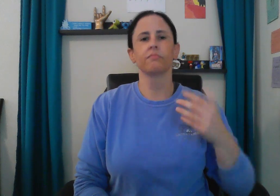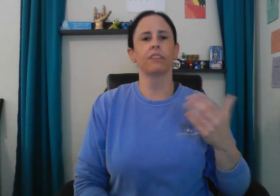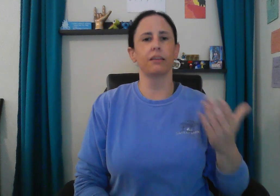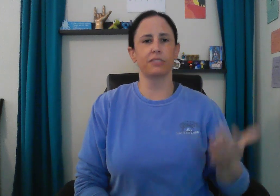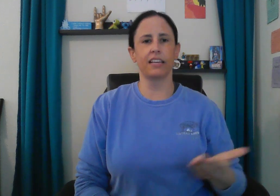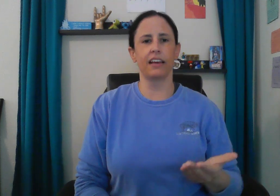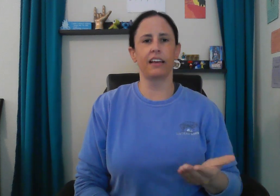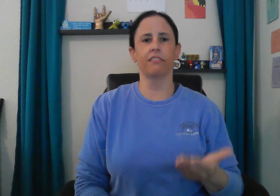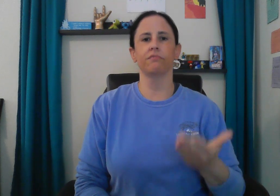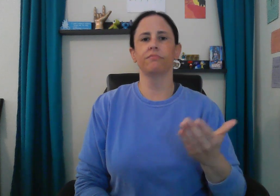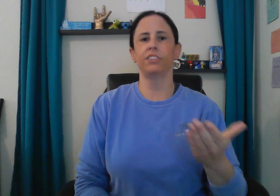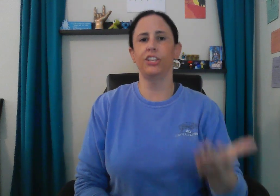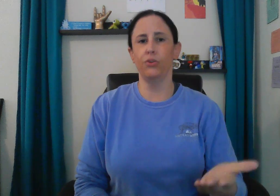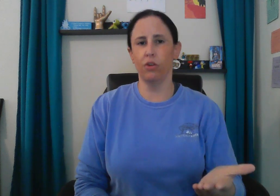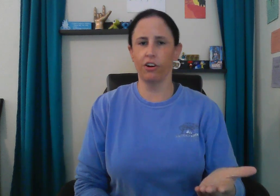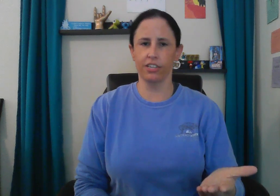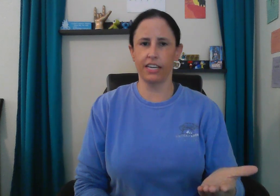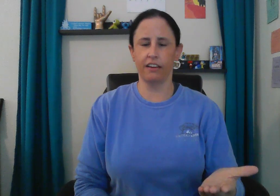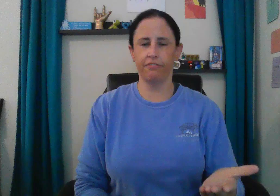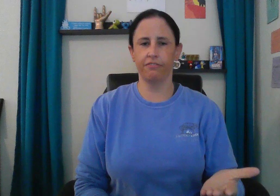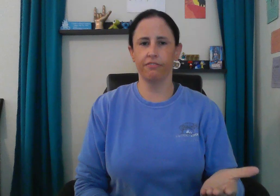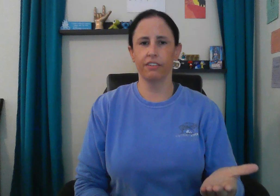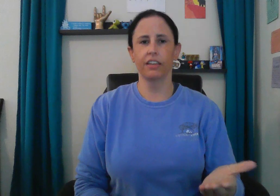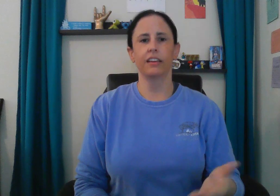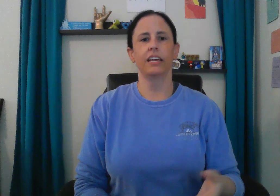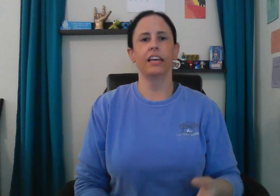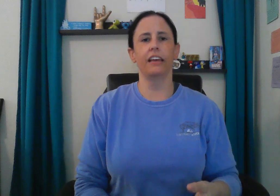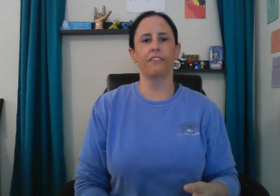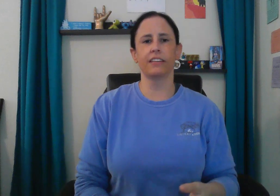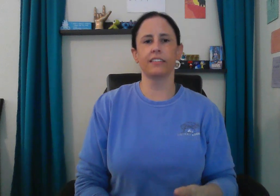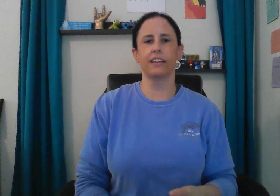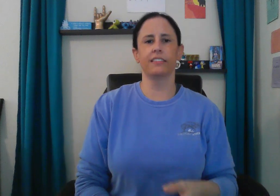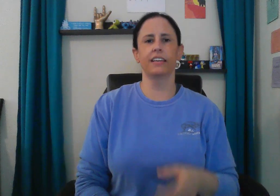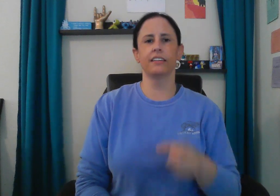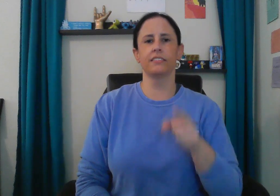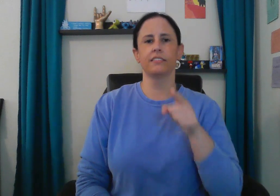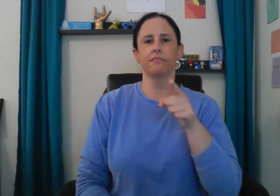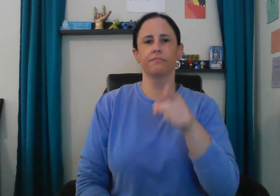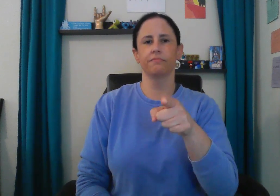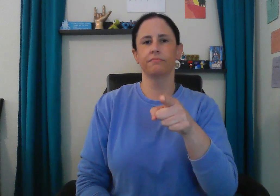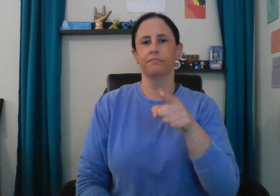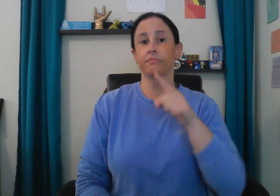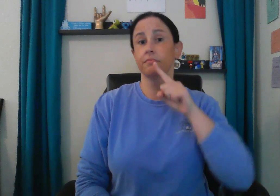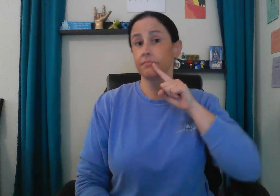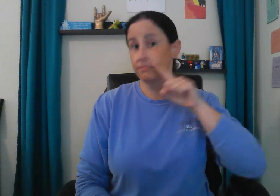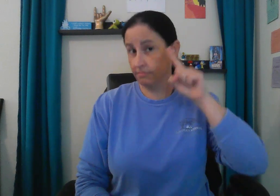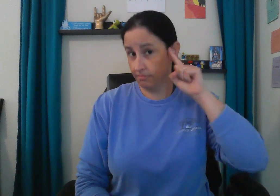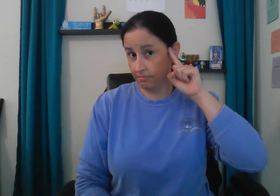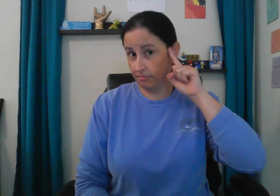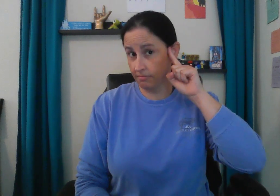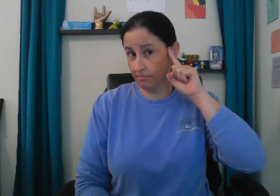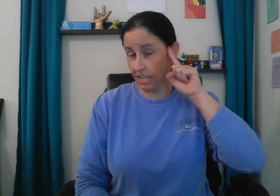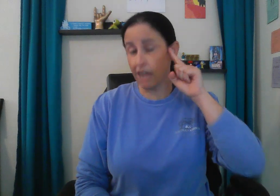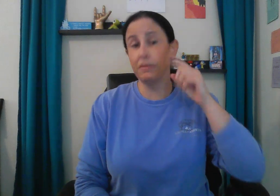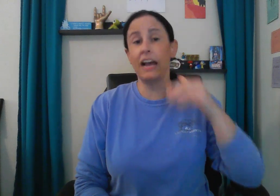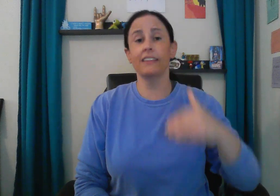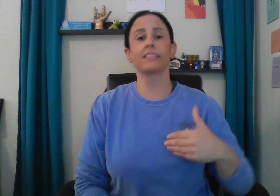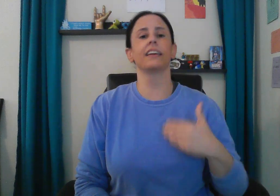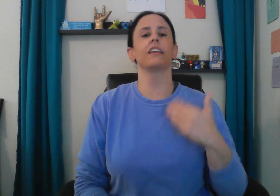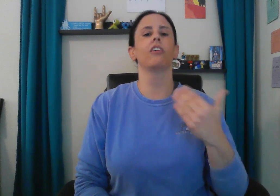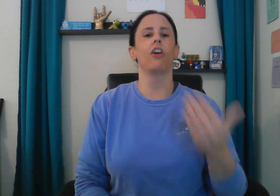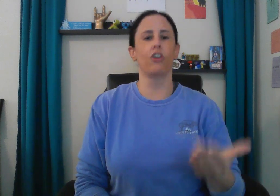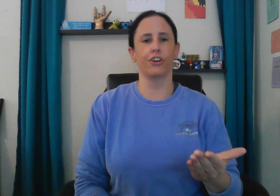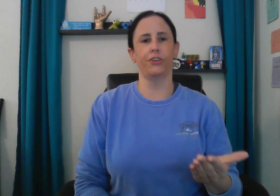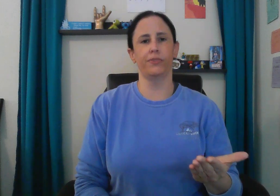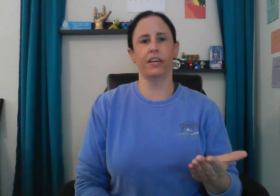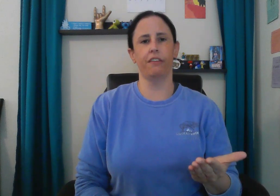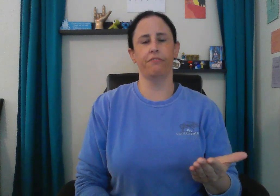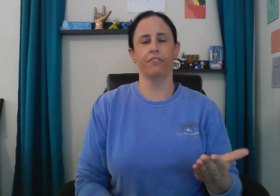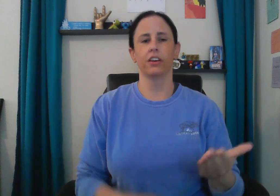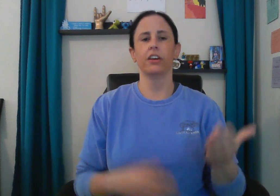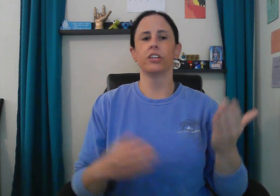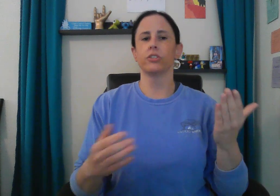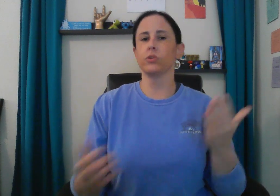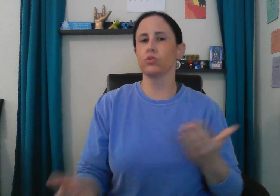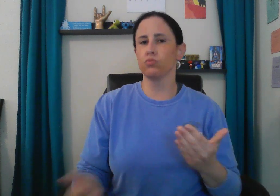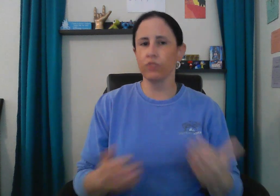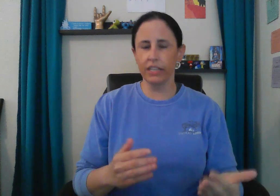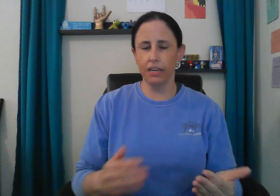I'm saying you are deaf. If I sign this, I'm asking, are you deaf? So it's really